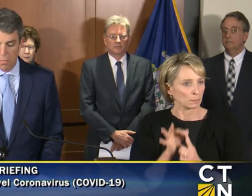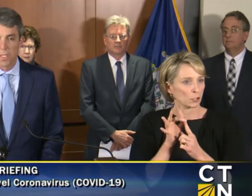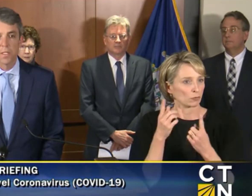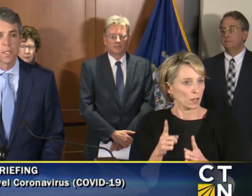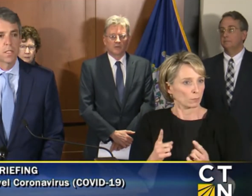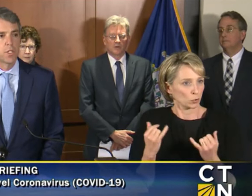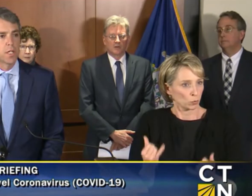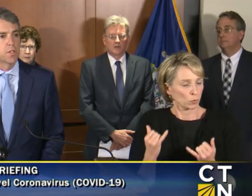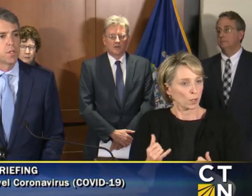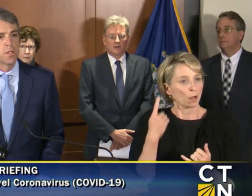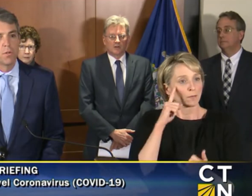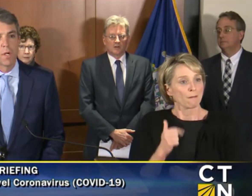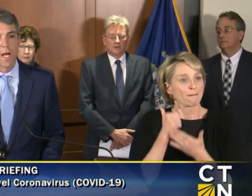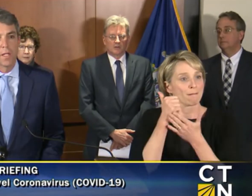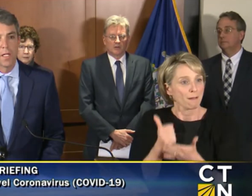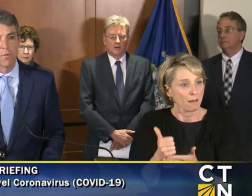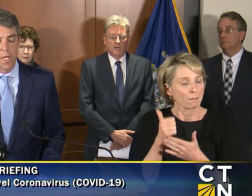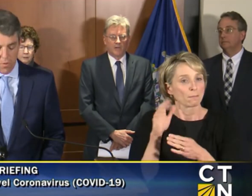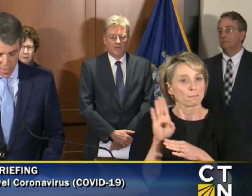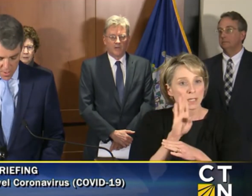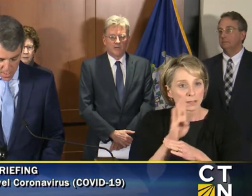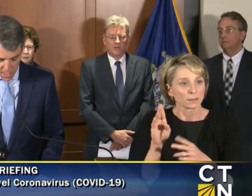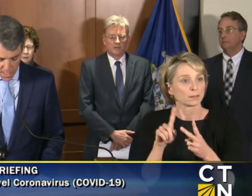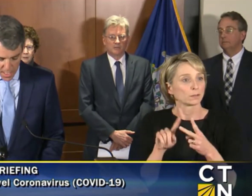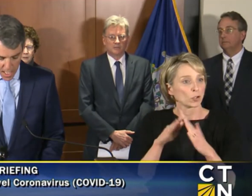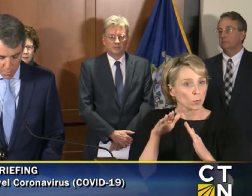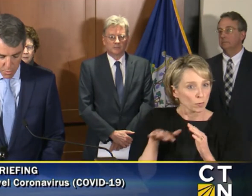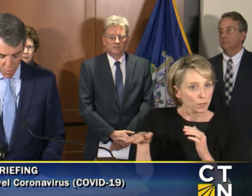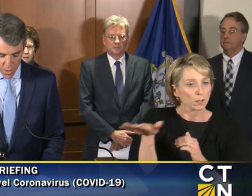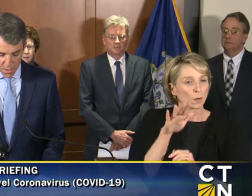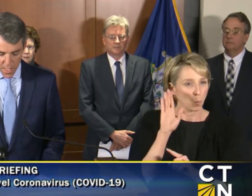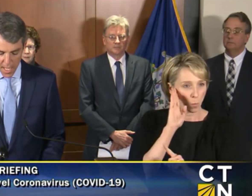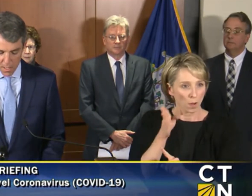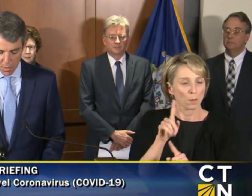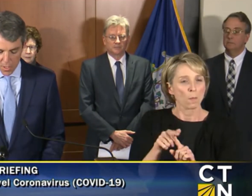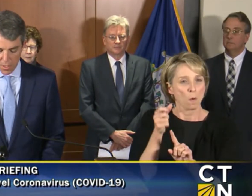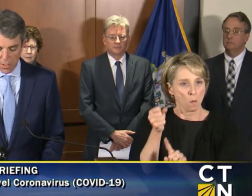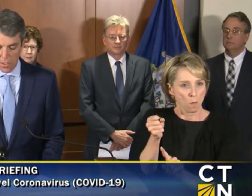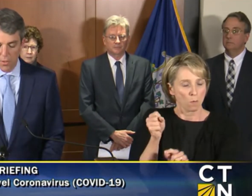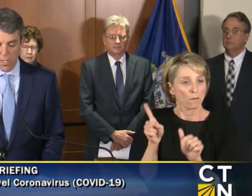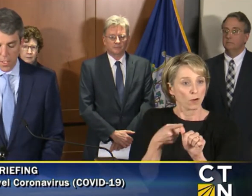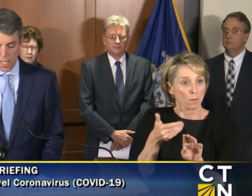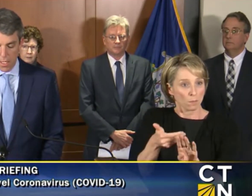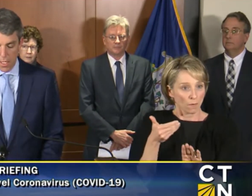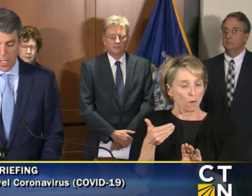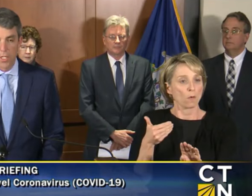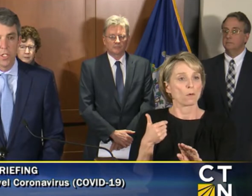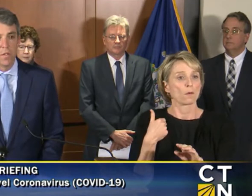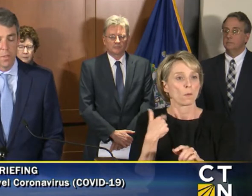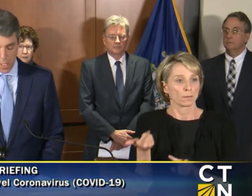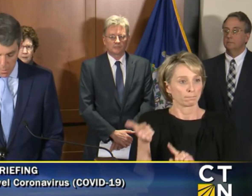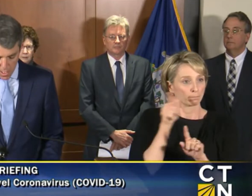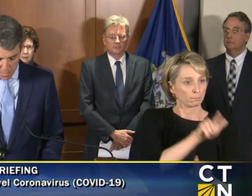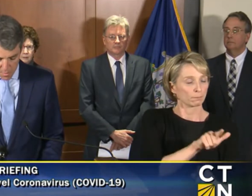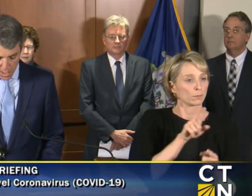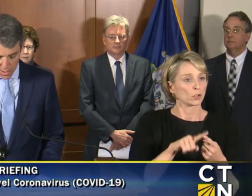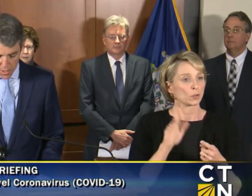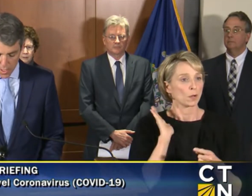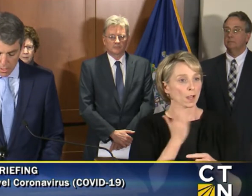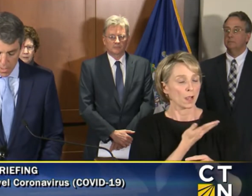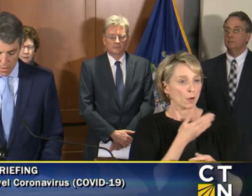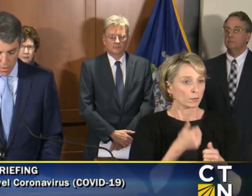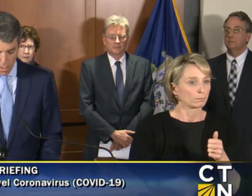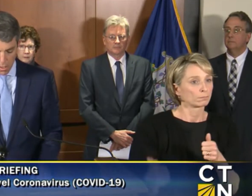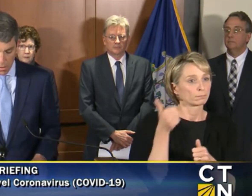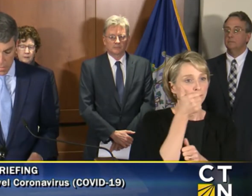communities and businesses adjust to the new reality that we're now facing. But before I do that, I'm going to turn to our state Chief Epidemiologist,